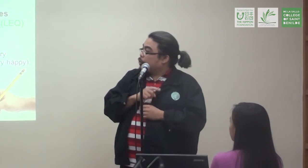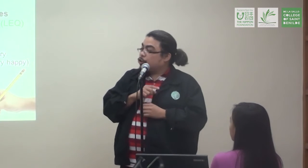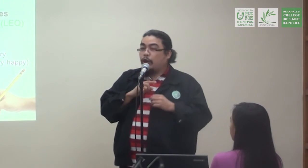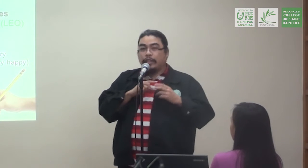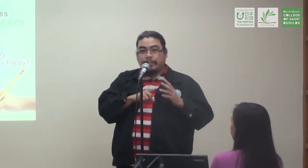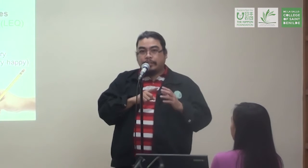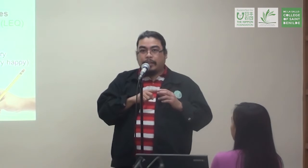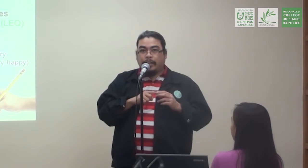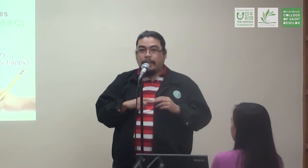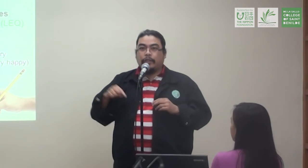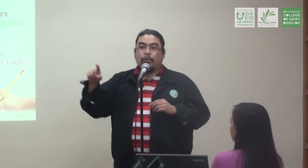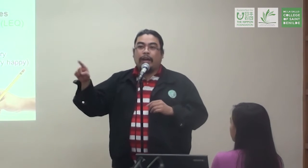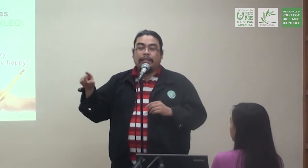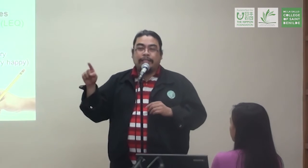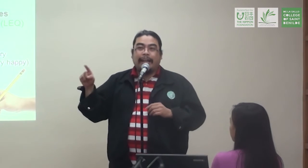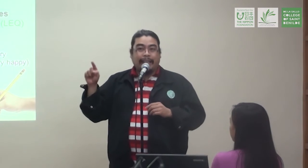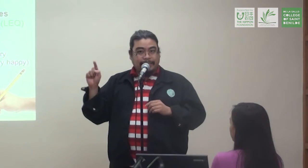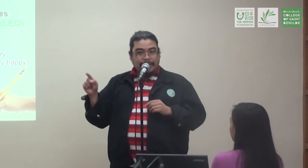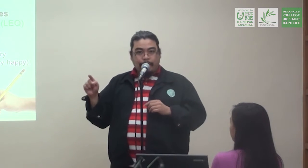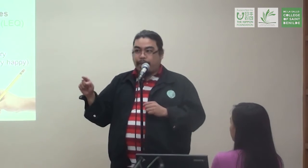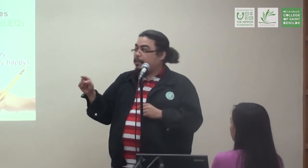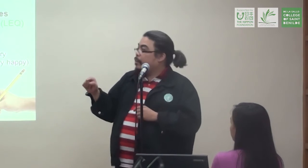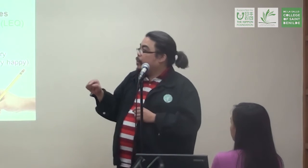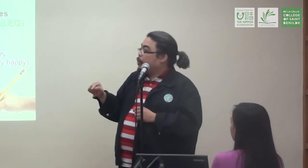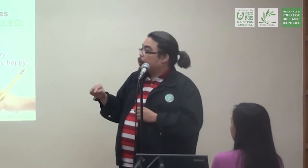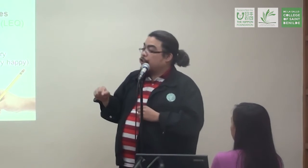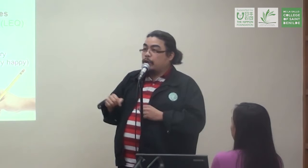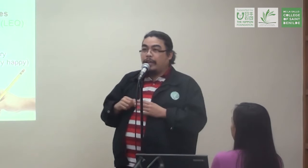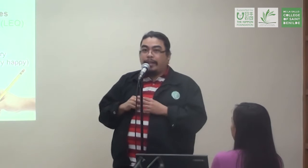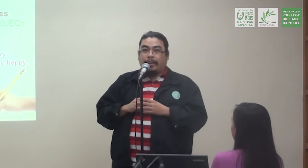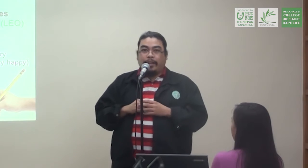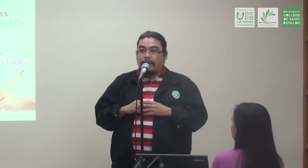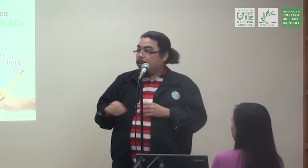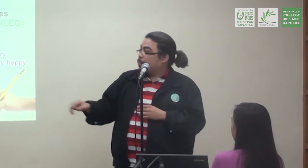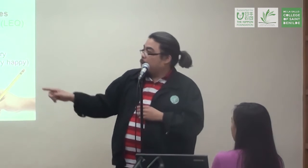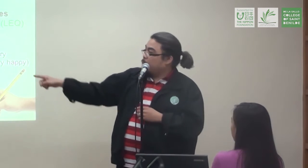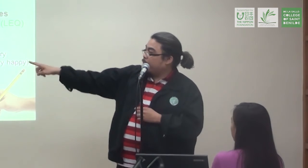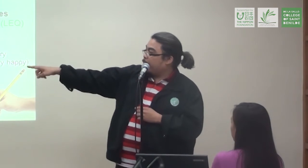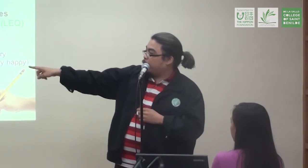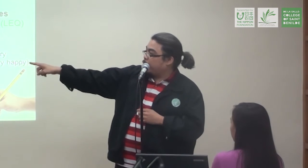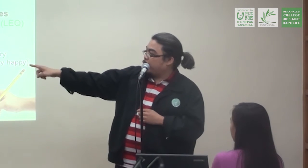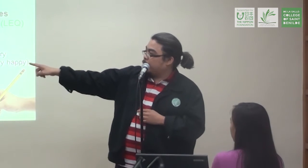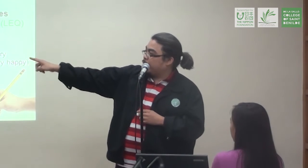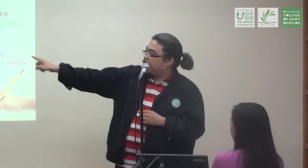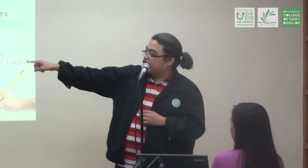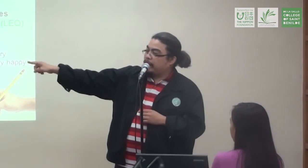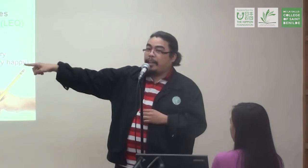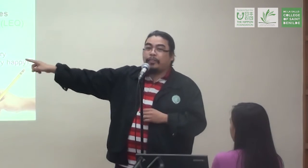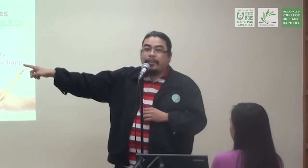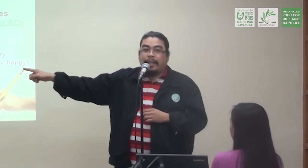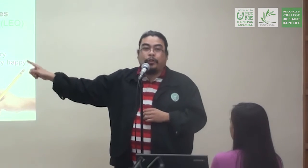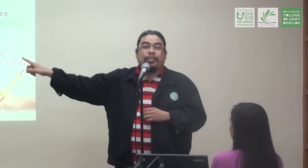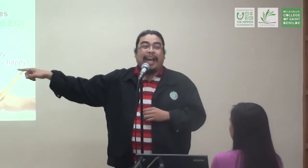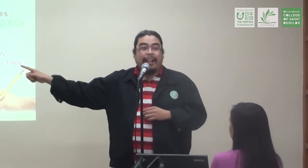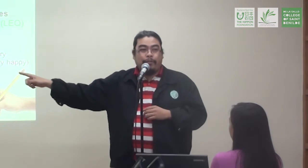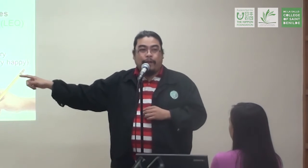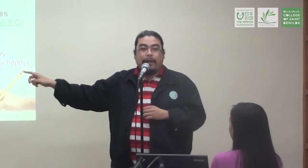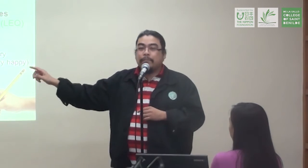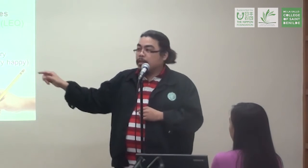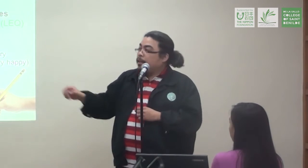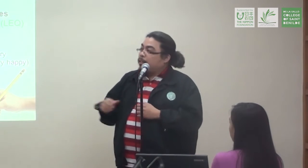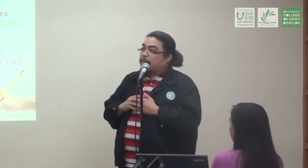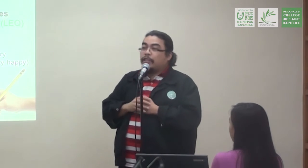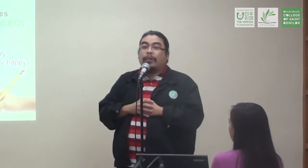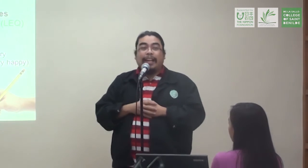1, strongly disagree, to as high as 7 or strongly agree. Now what I have there, the letter A or the